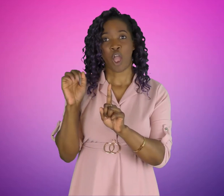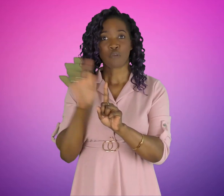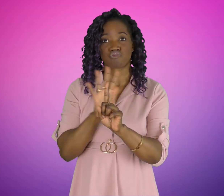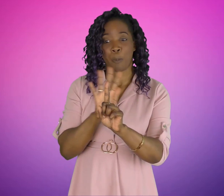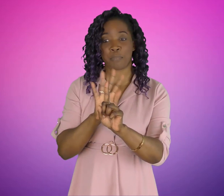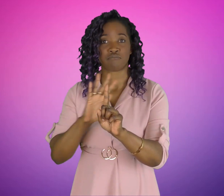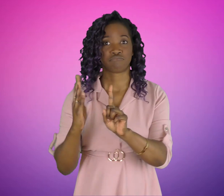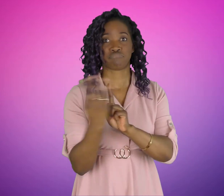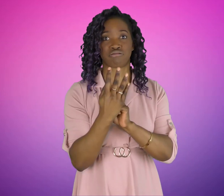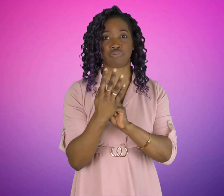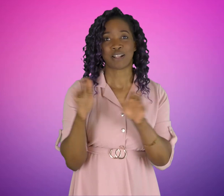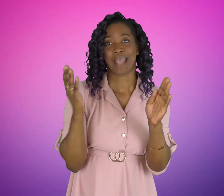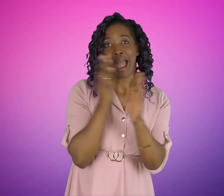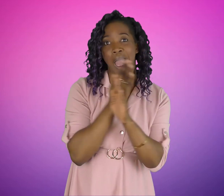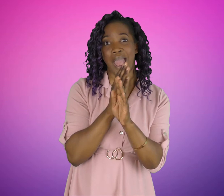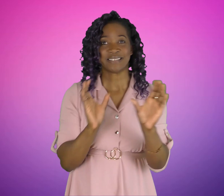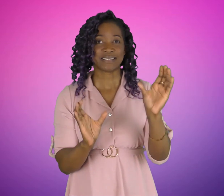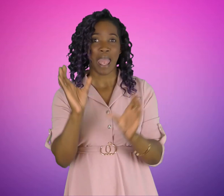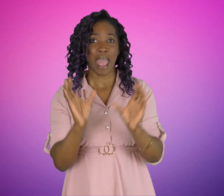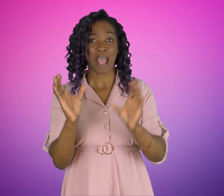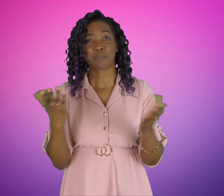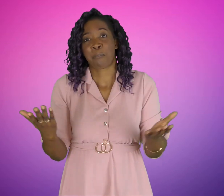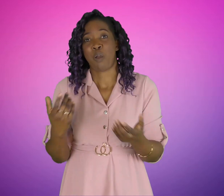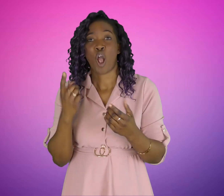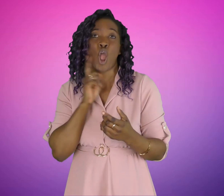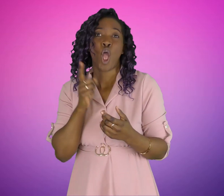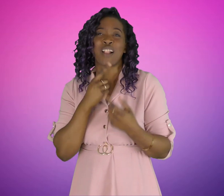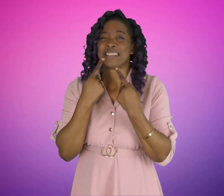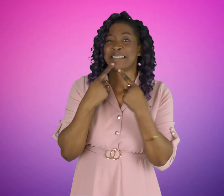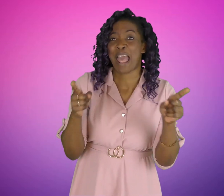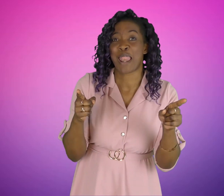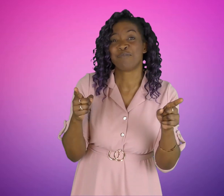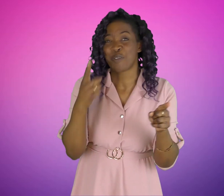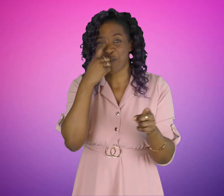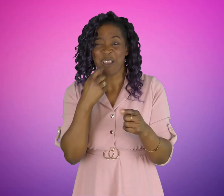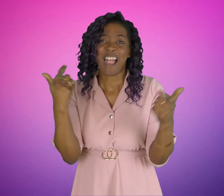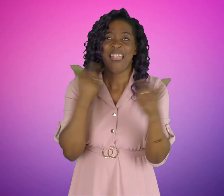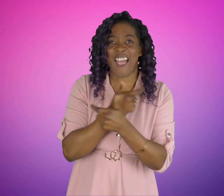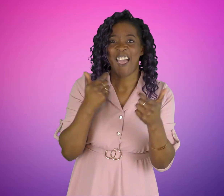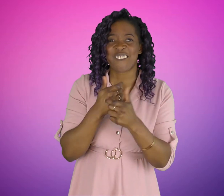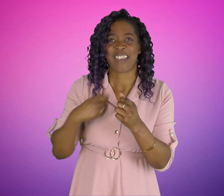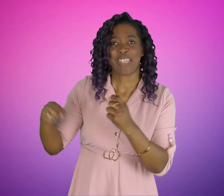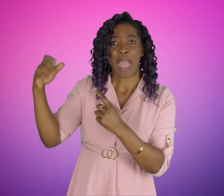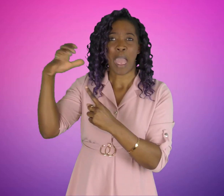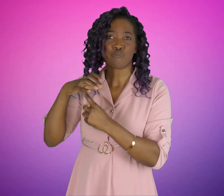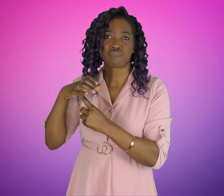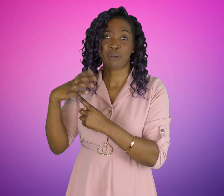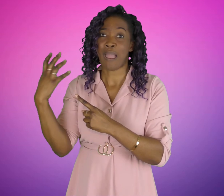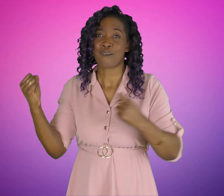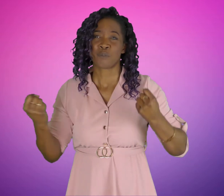entourage to cover his ass. But call it as you see it, girls, and feel free to laugh. An emperor's as strong